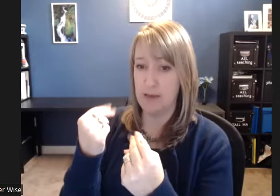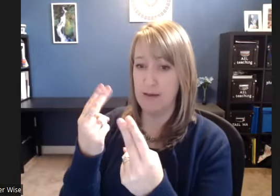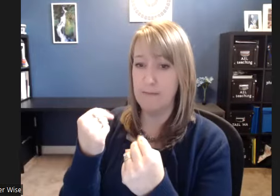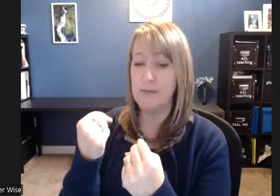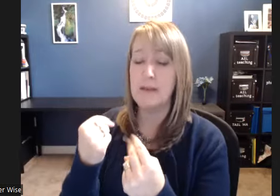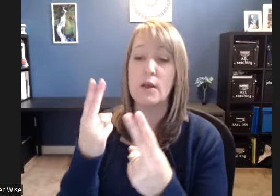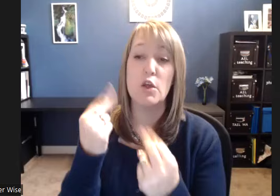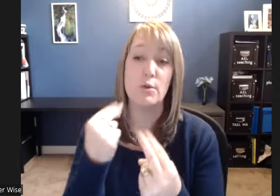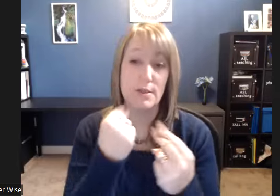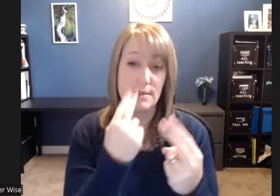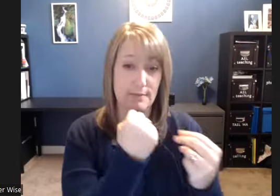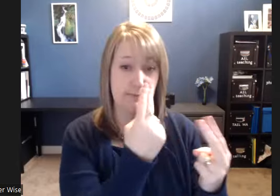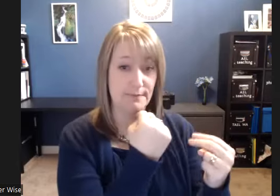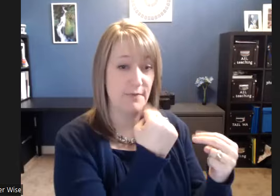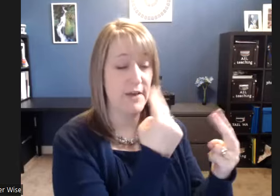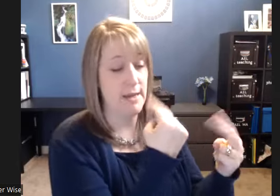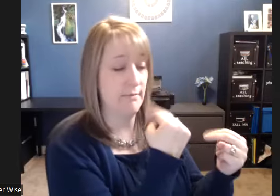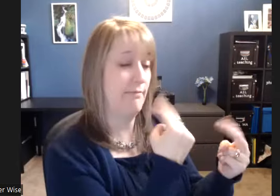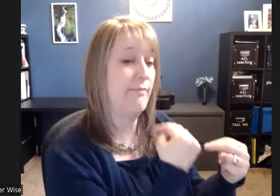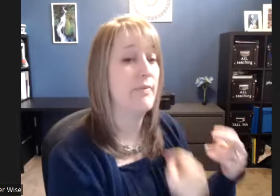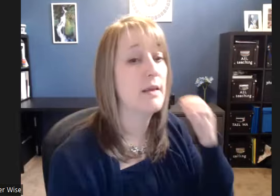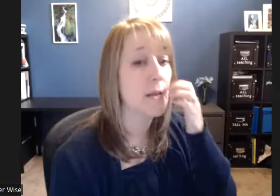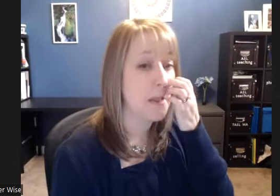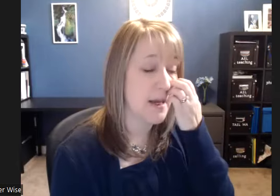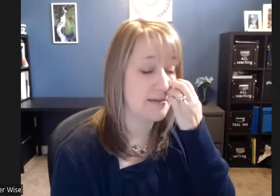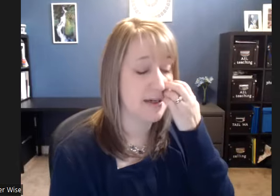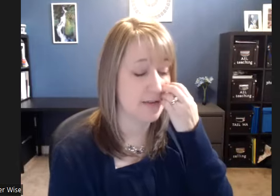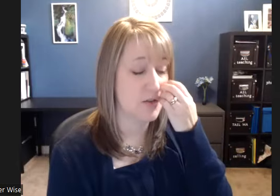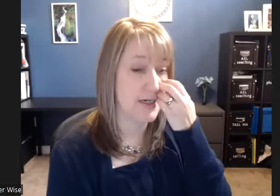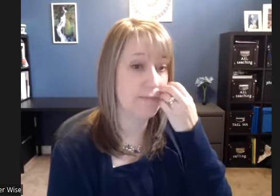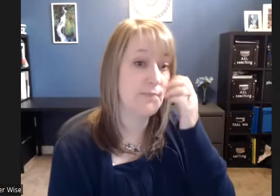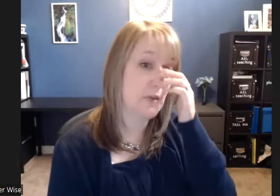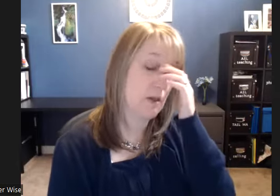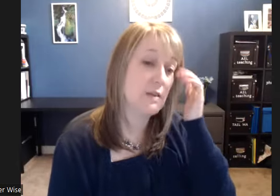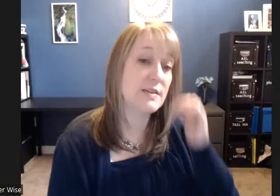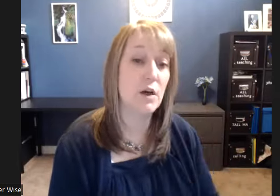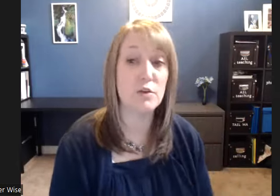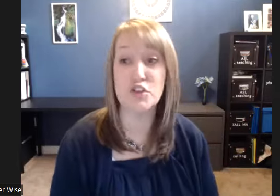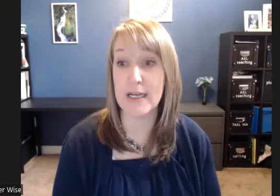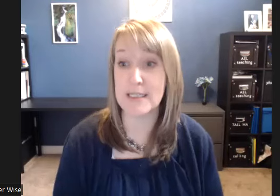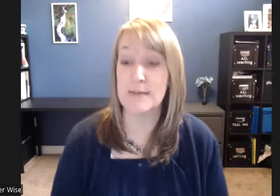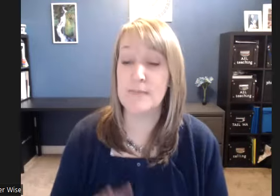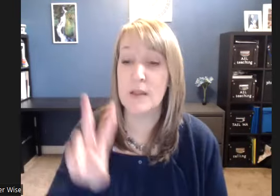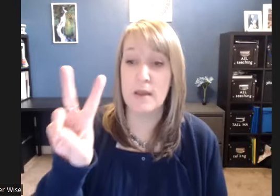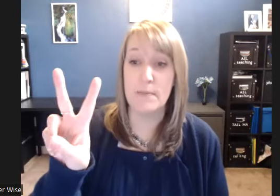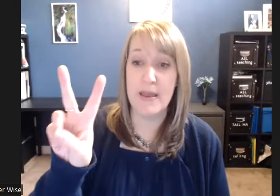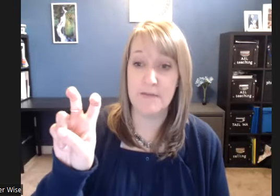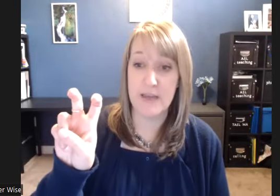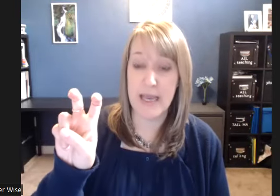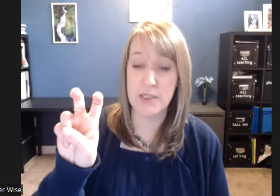Okay. Humorous. Funny. As a character trait. So strict. Bent V hand